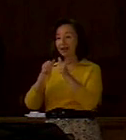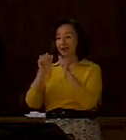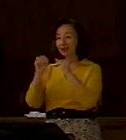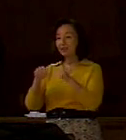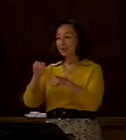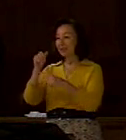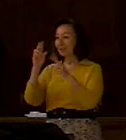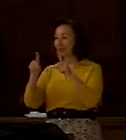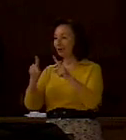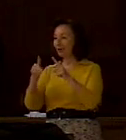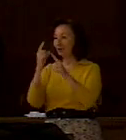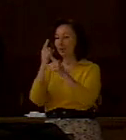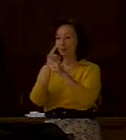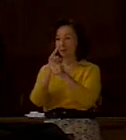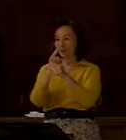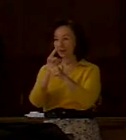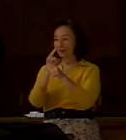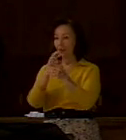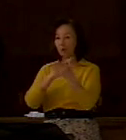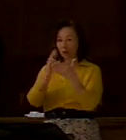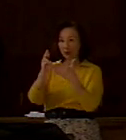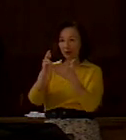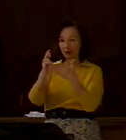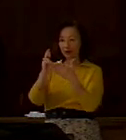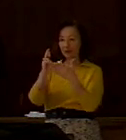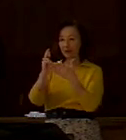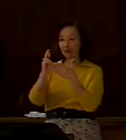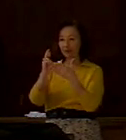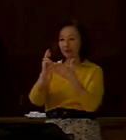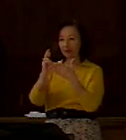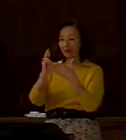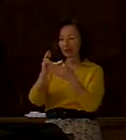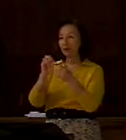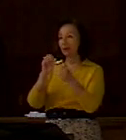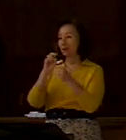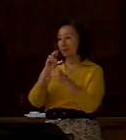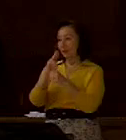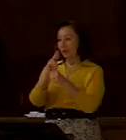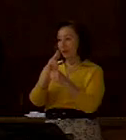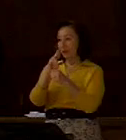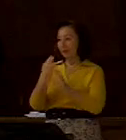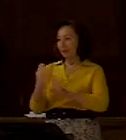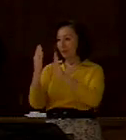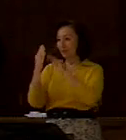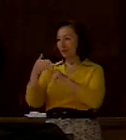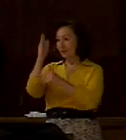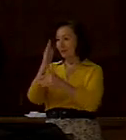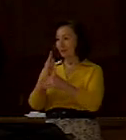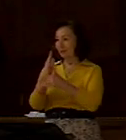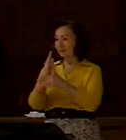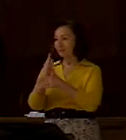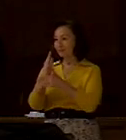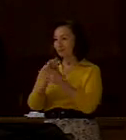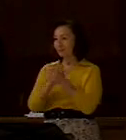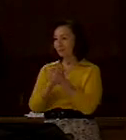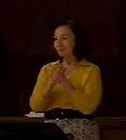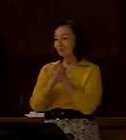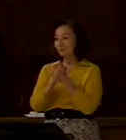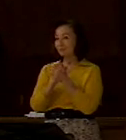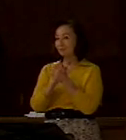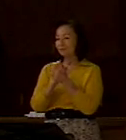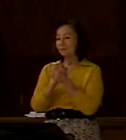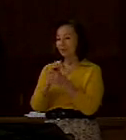right, righteous, vindicated in the presence of God? And